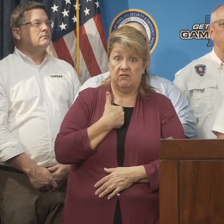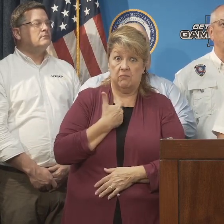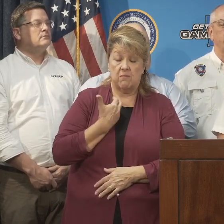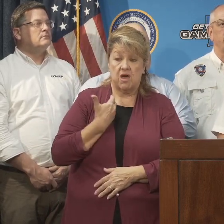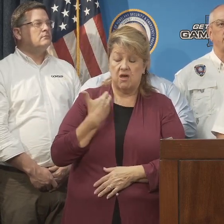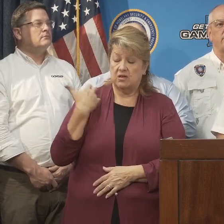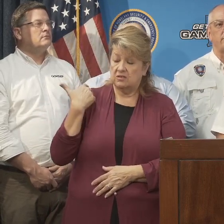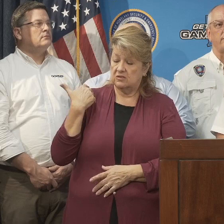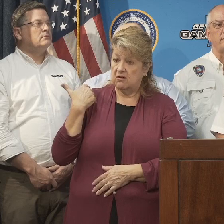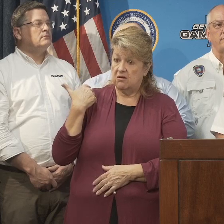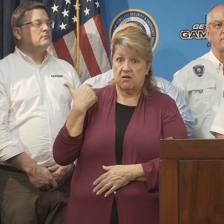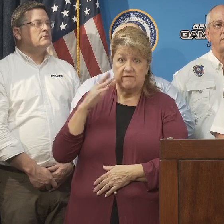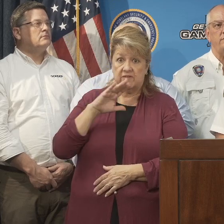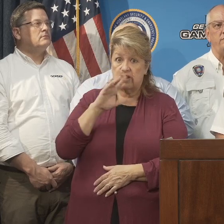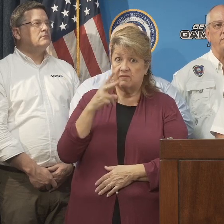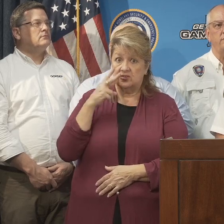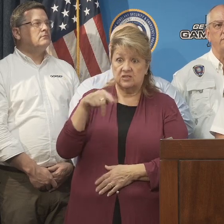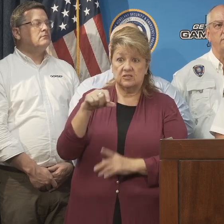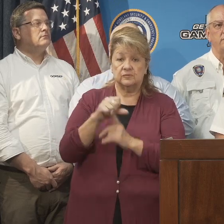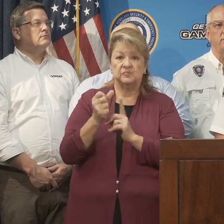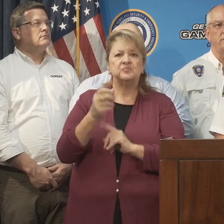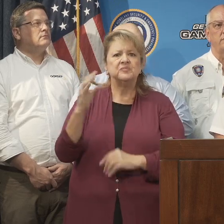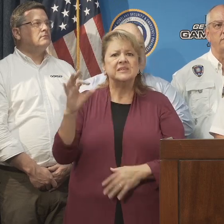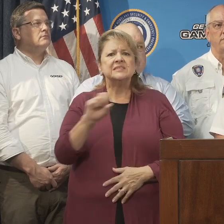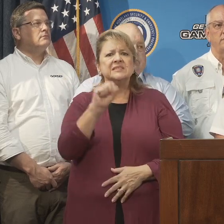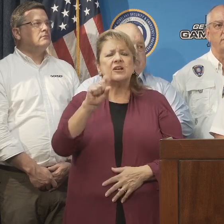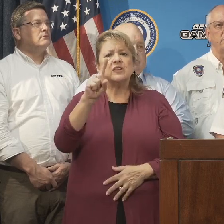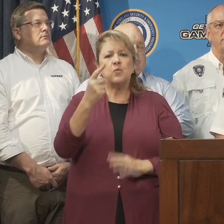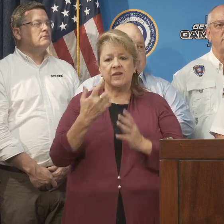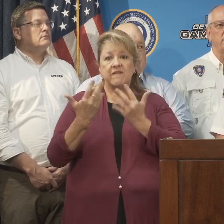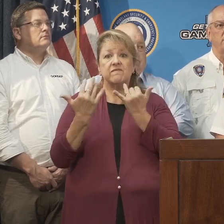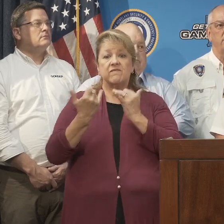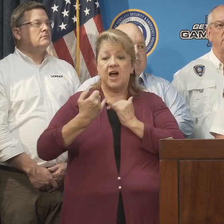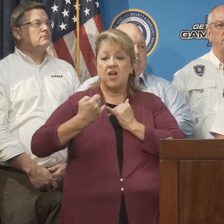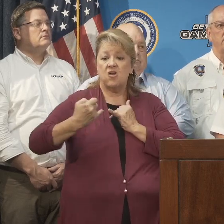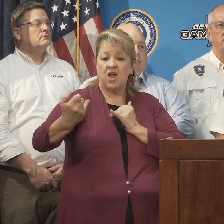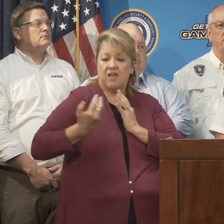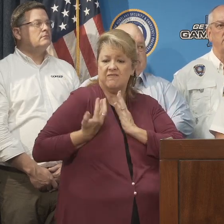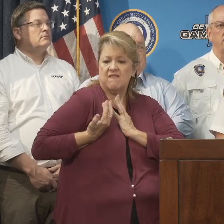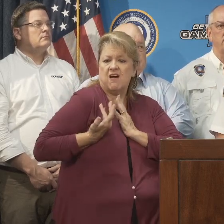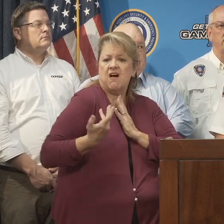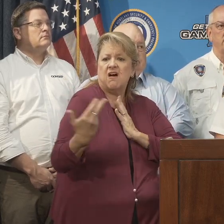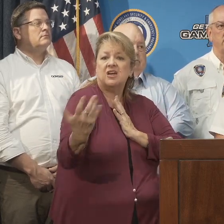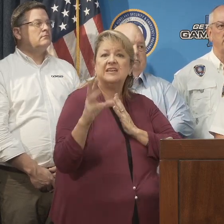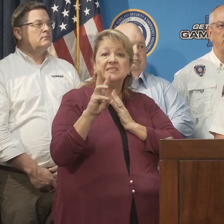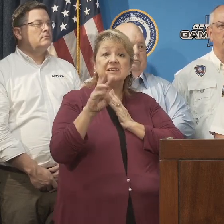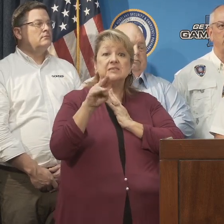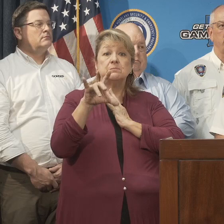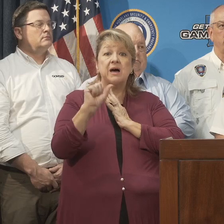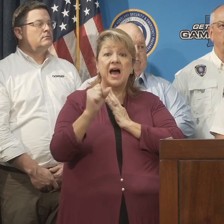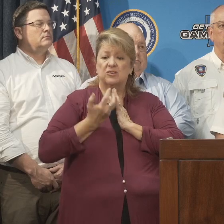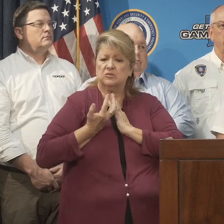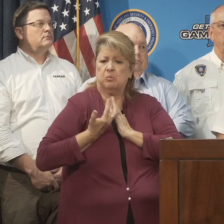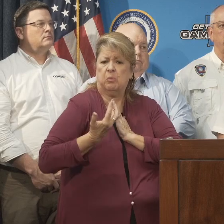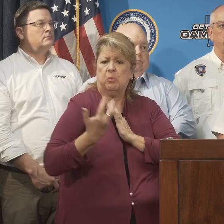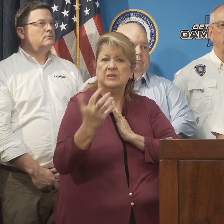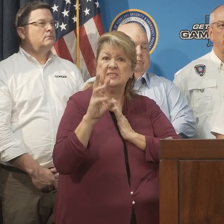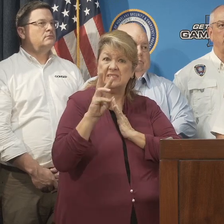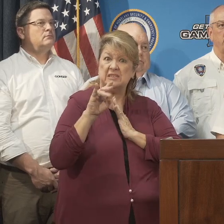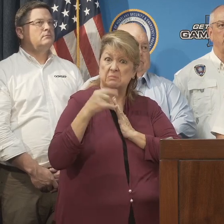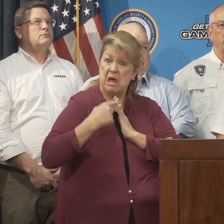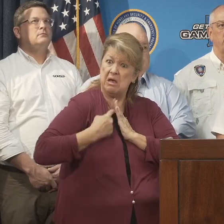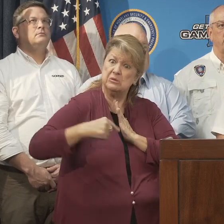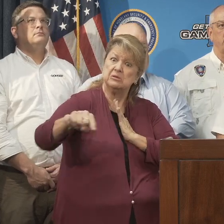of our teams were faced with Saturday a fire line that was 6 miles long, flames that were 300 feet tall. So we asked